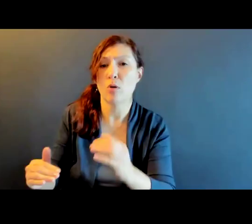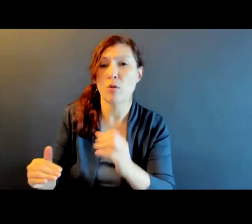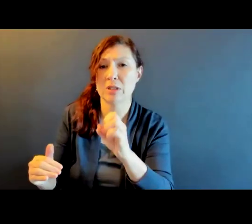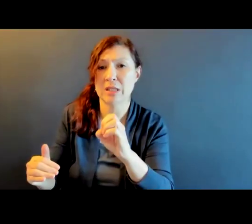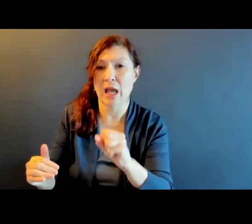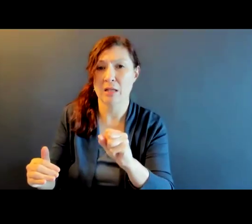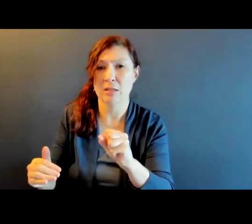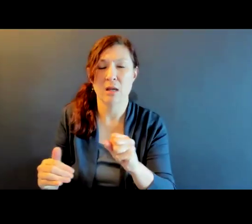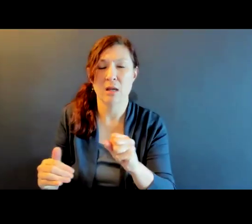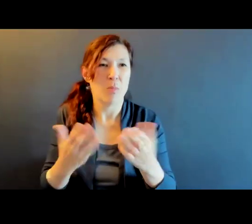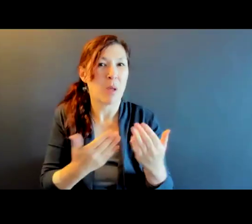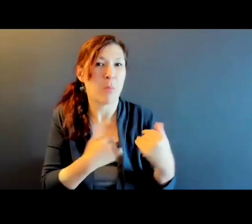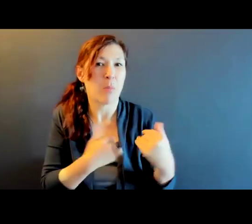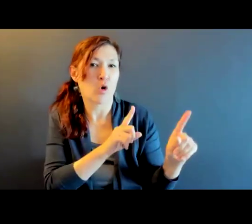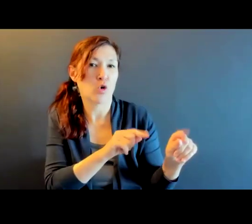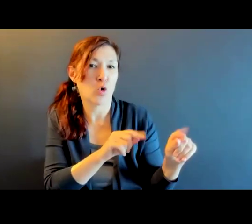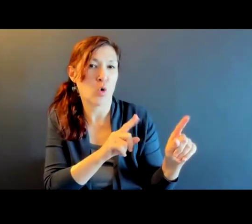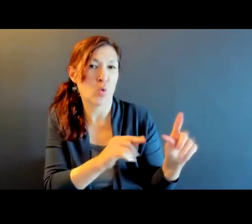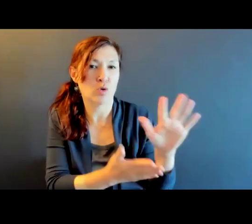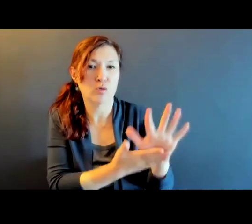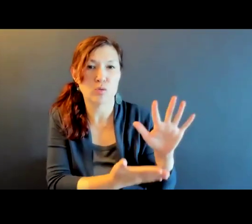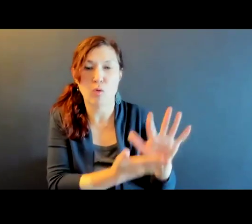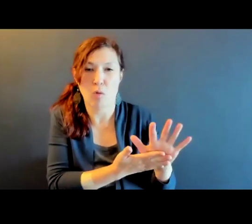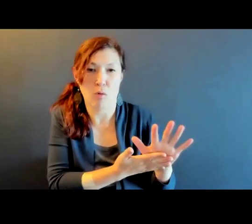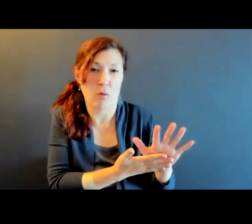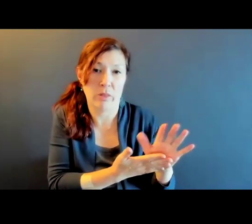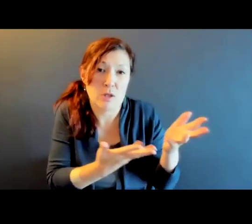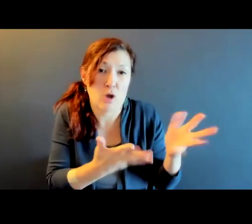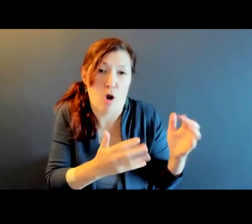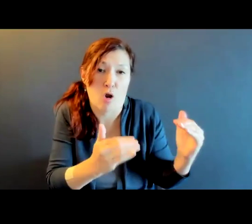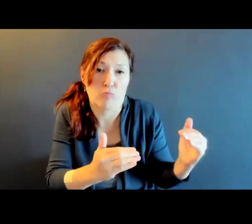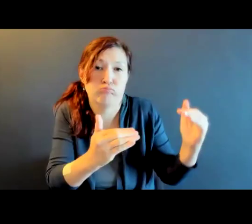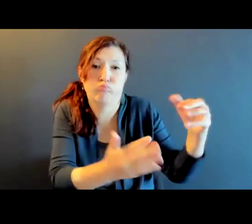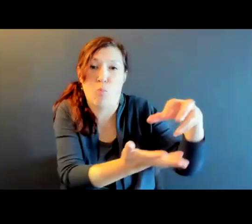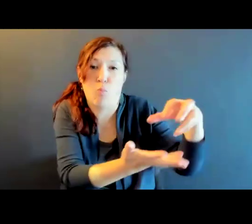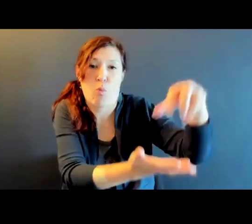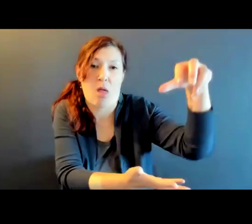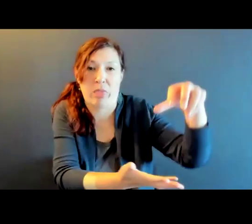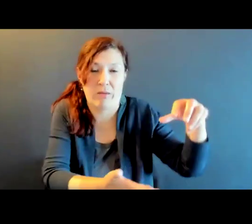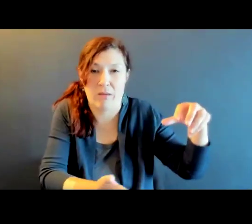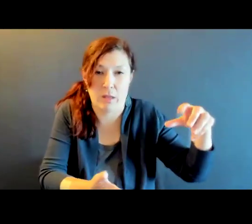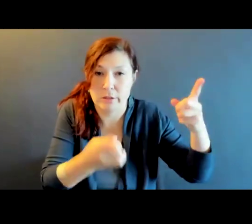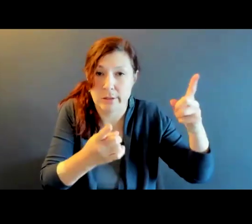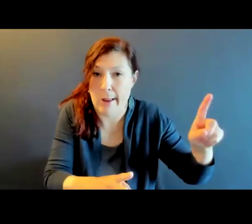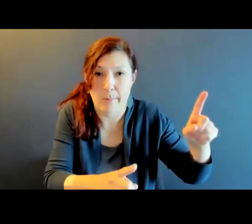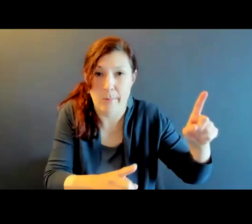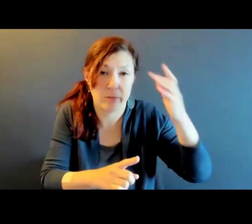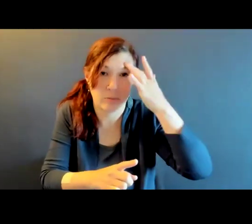doesn't meet the federal guideline. And so by that nature, they're not getting any additional points.